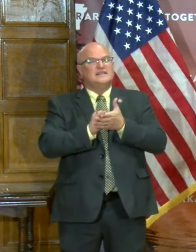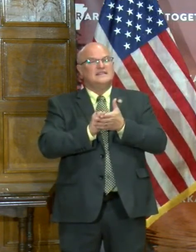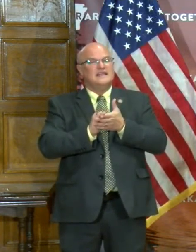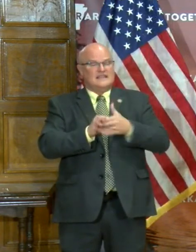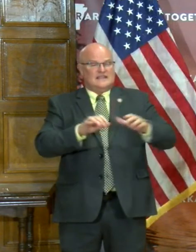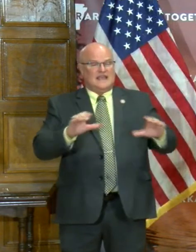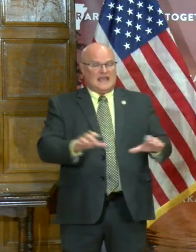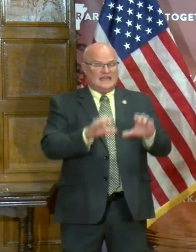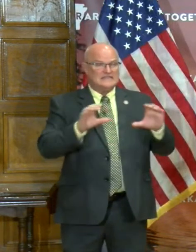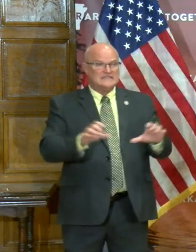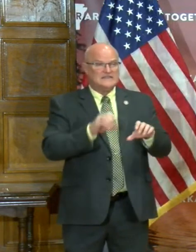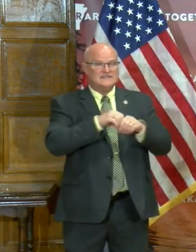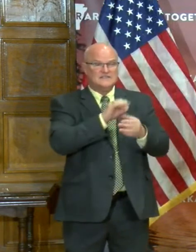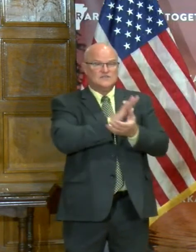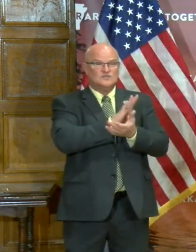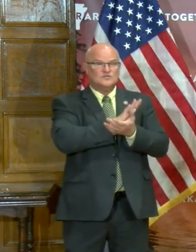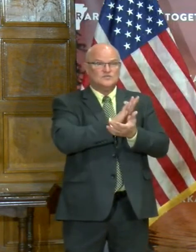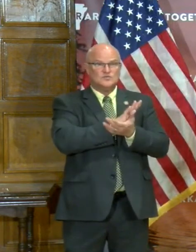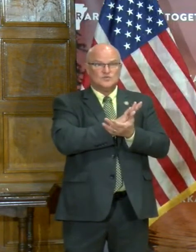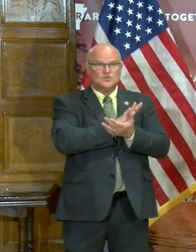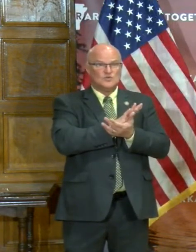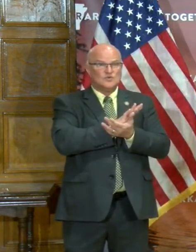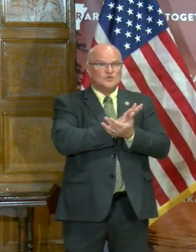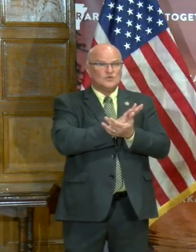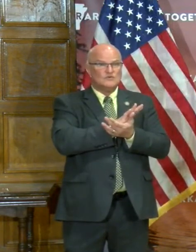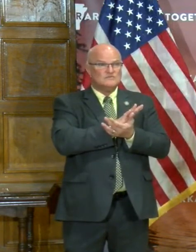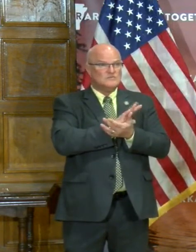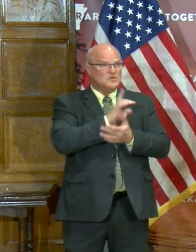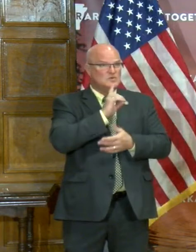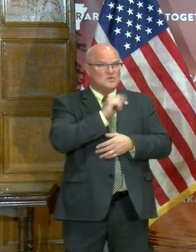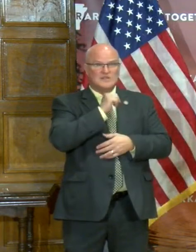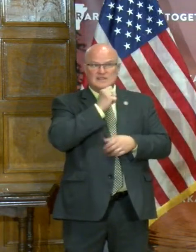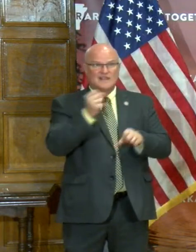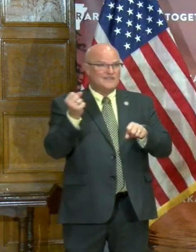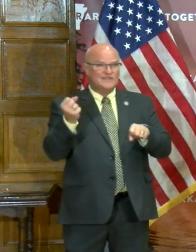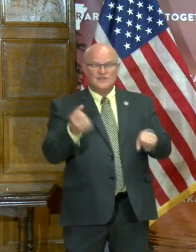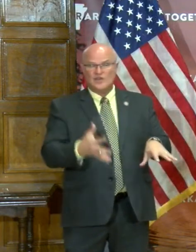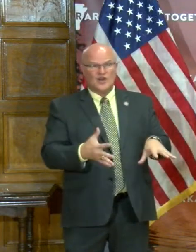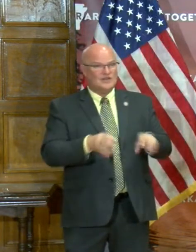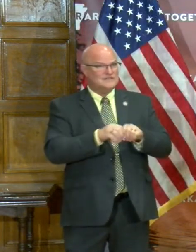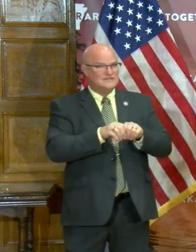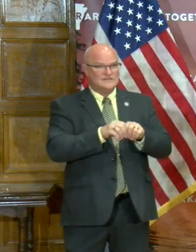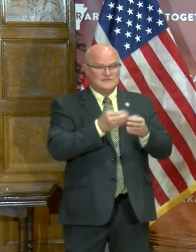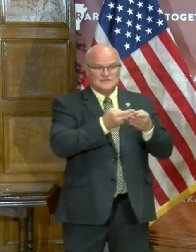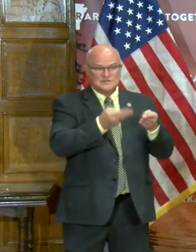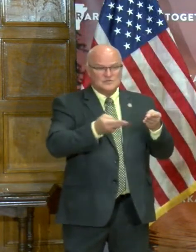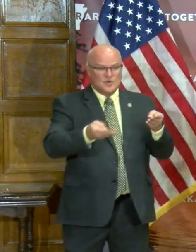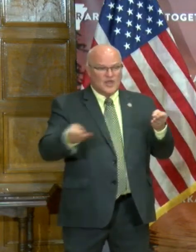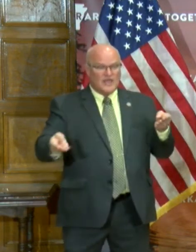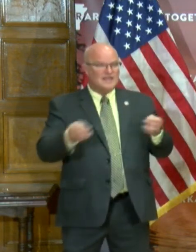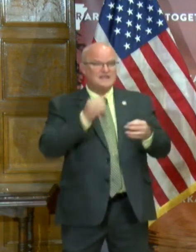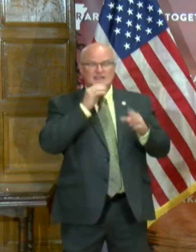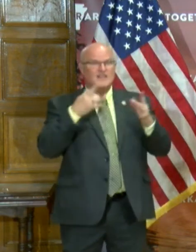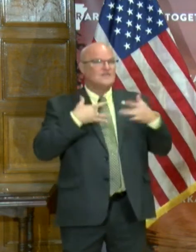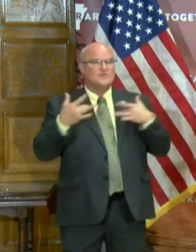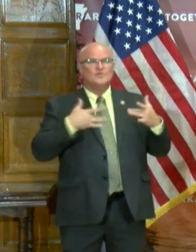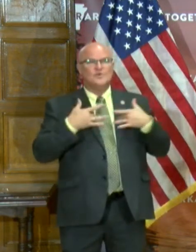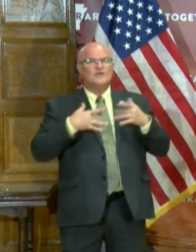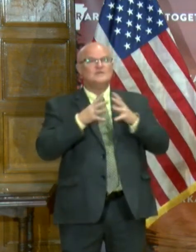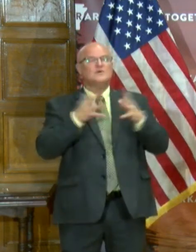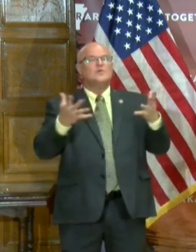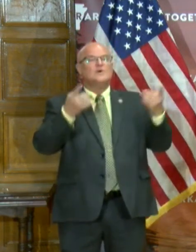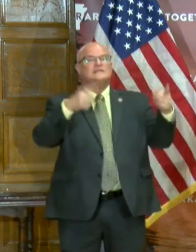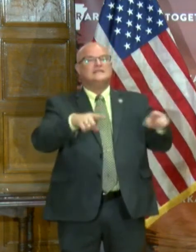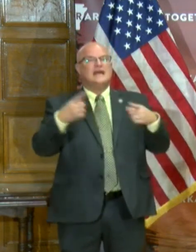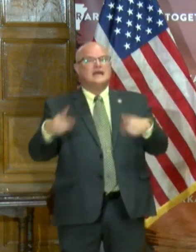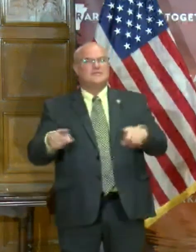the activities in the school are really not the cause of the spread, is not the worry as much as